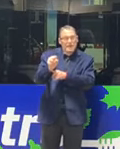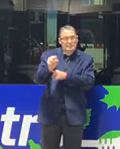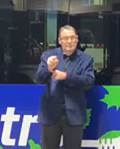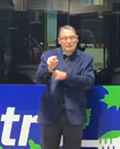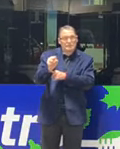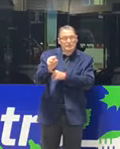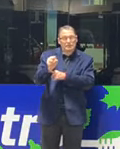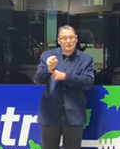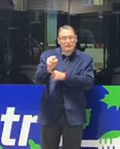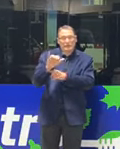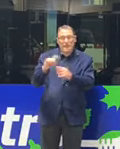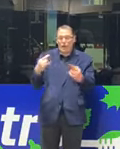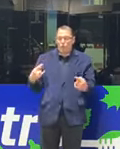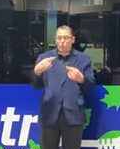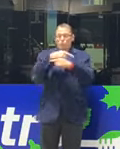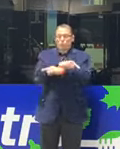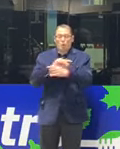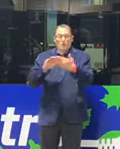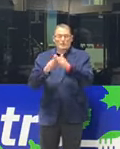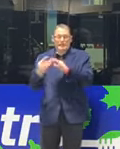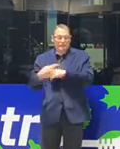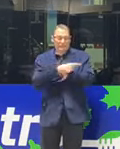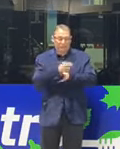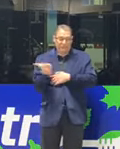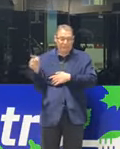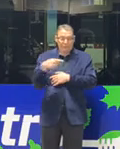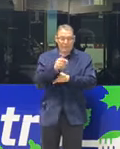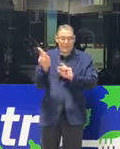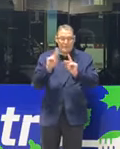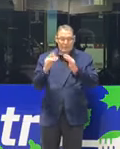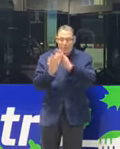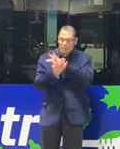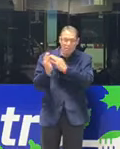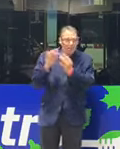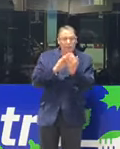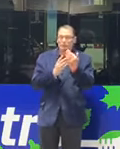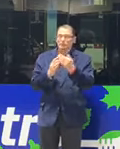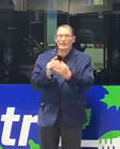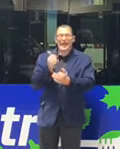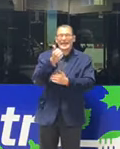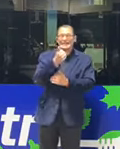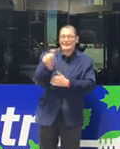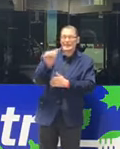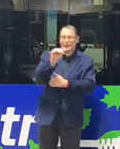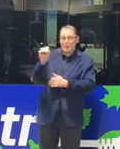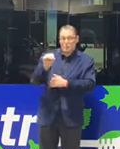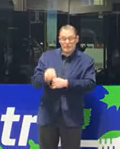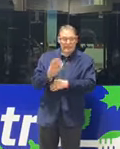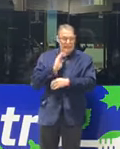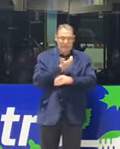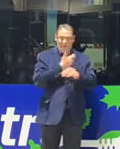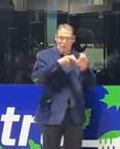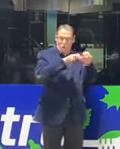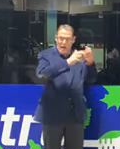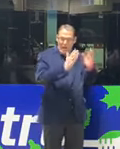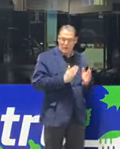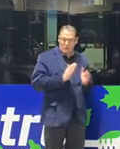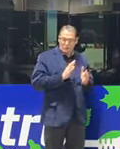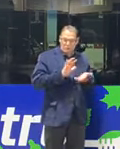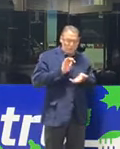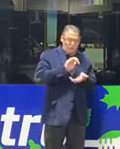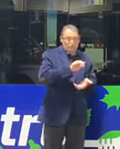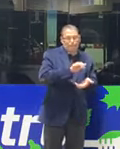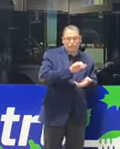key cross-city route that moves people. In fact, it moves almost 10% of our ridership on that route,